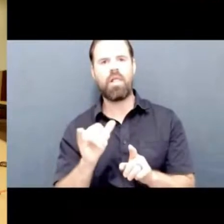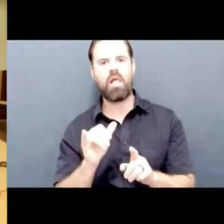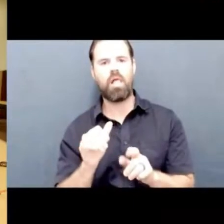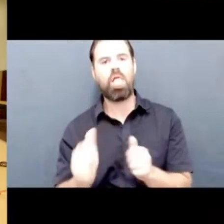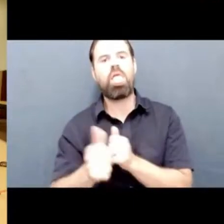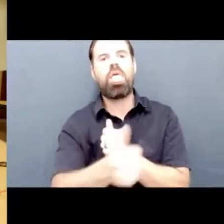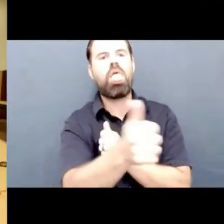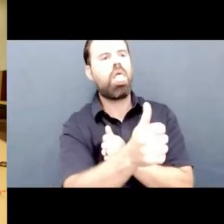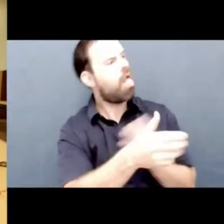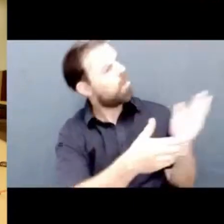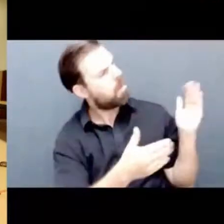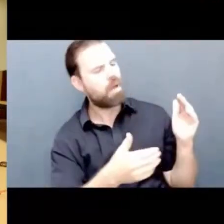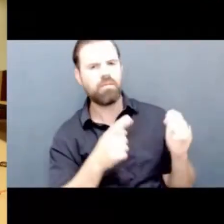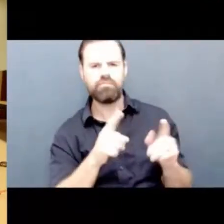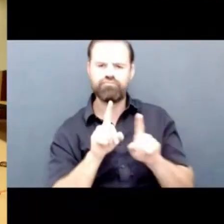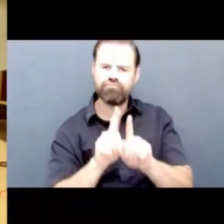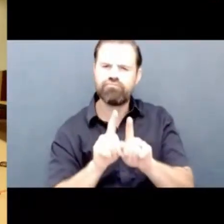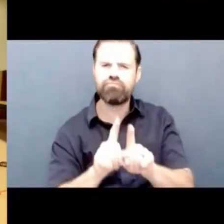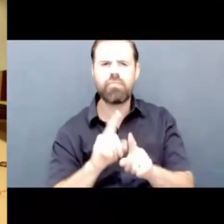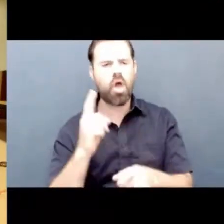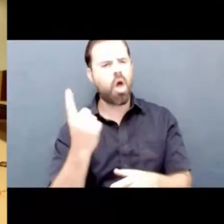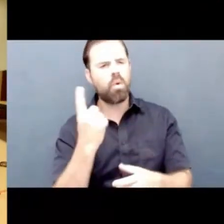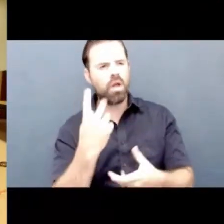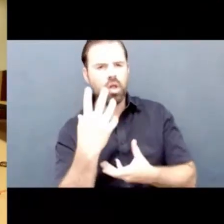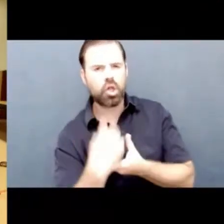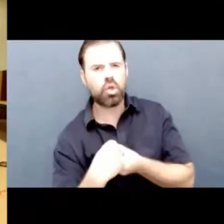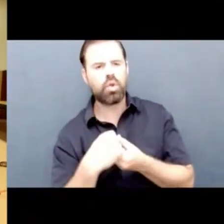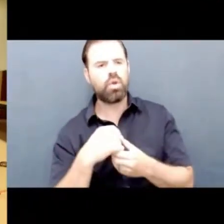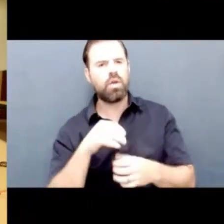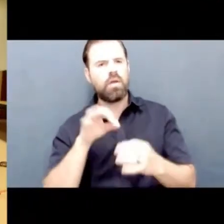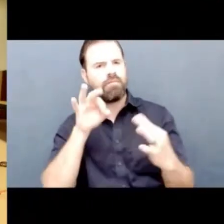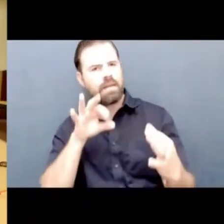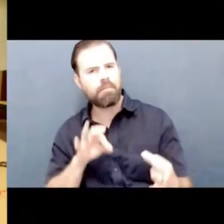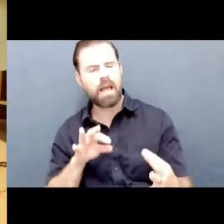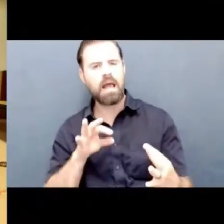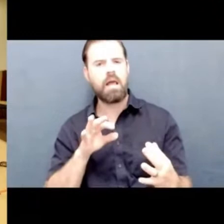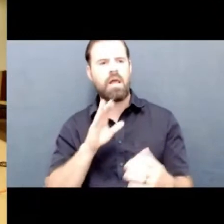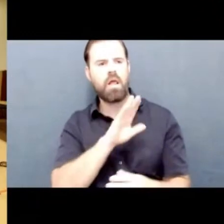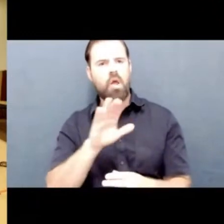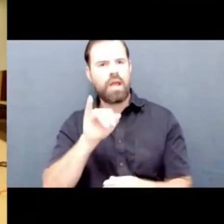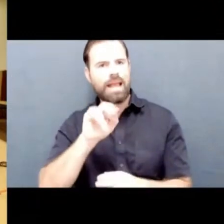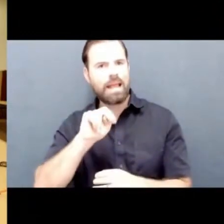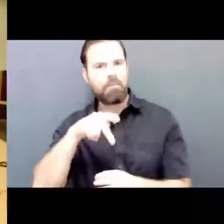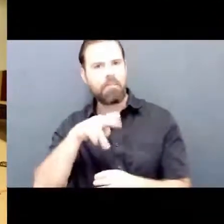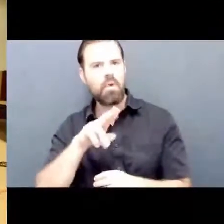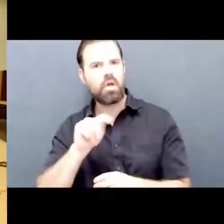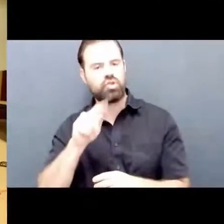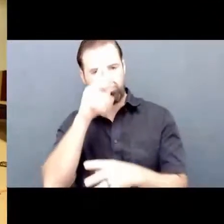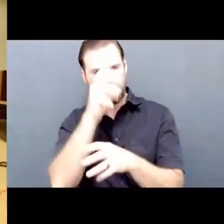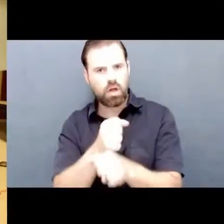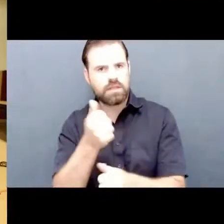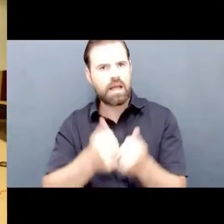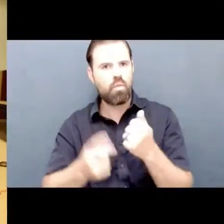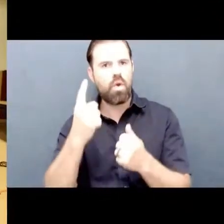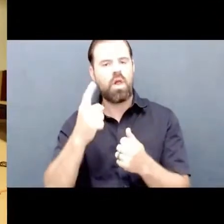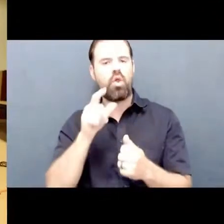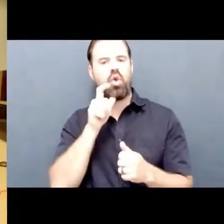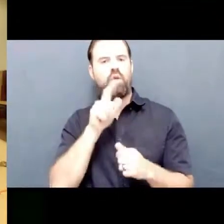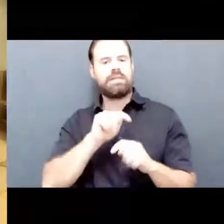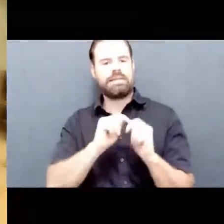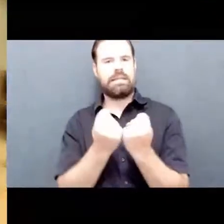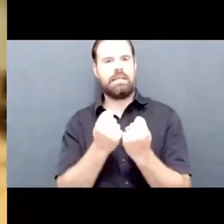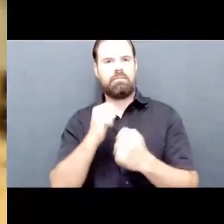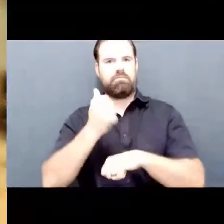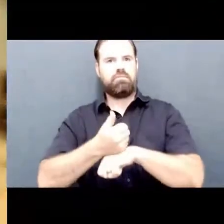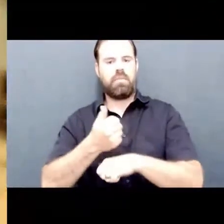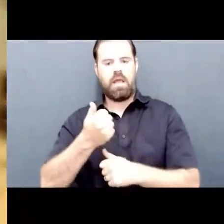not ever just telling us what to do. He always includes our input. He trusts his leadership, the team that he's created around him, and he's just